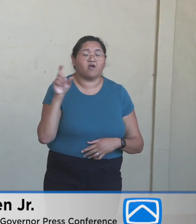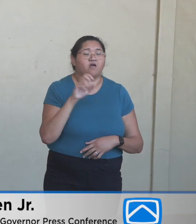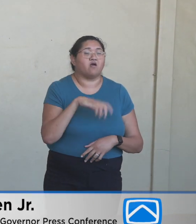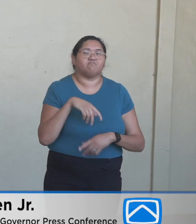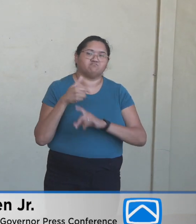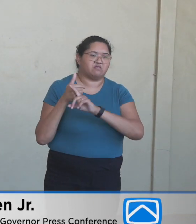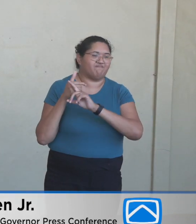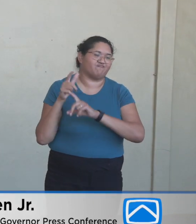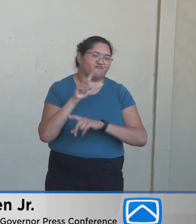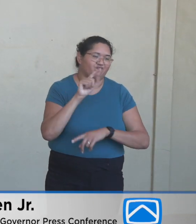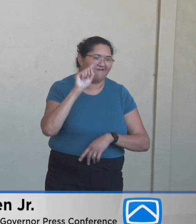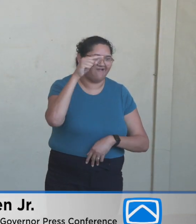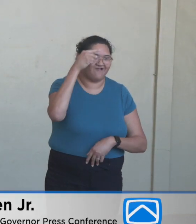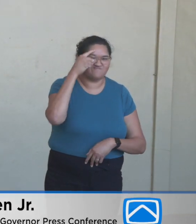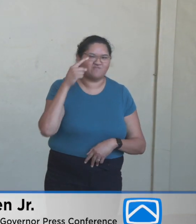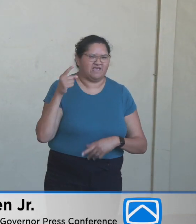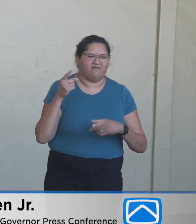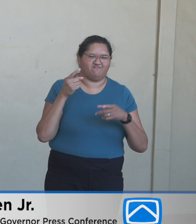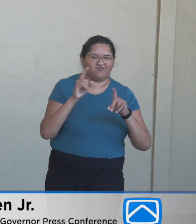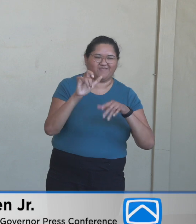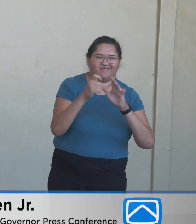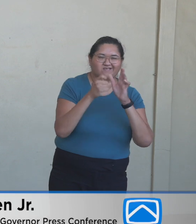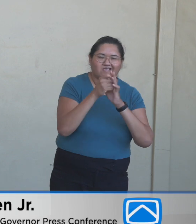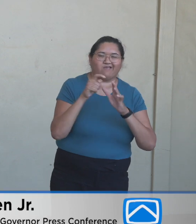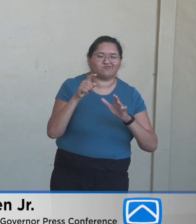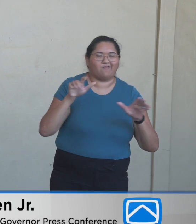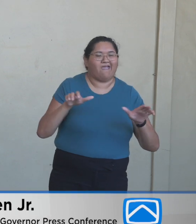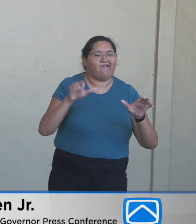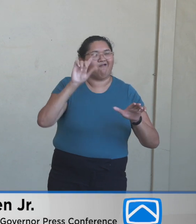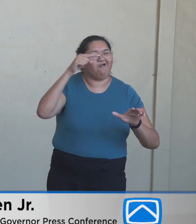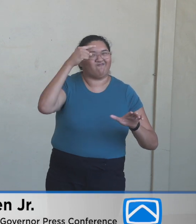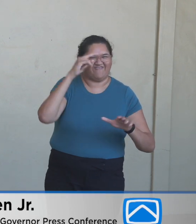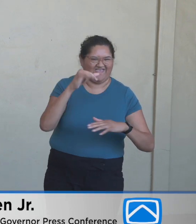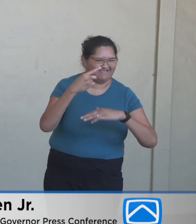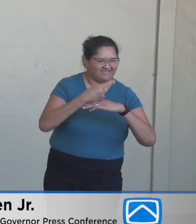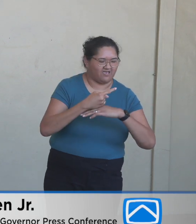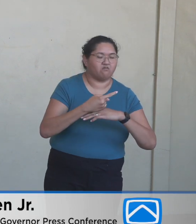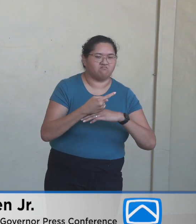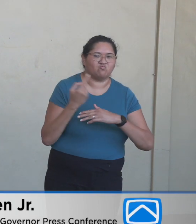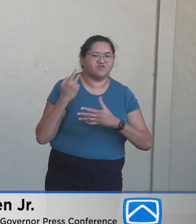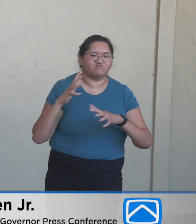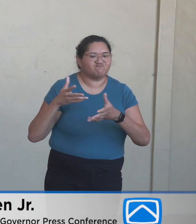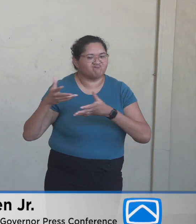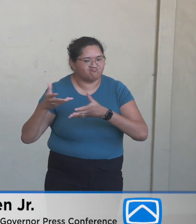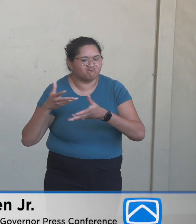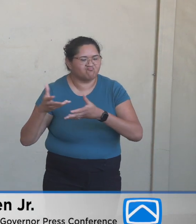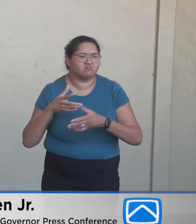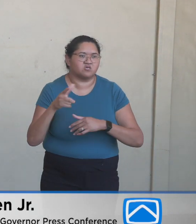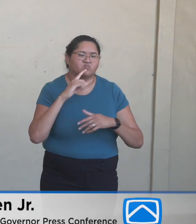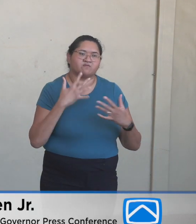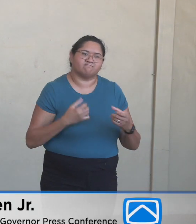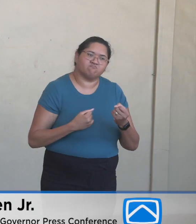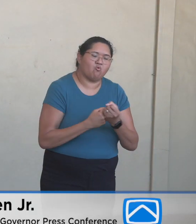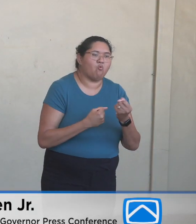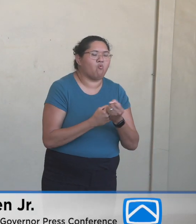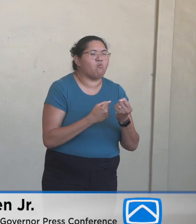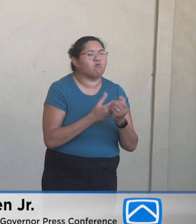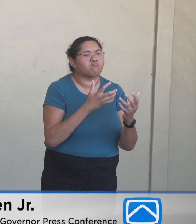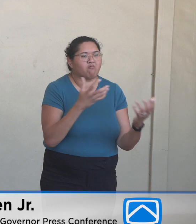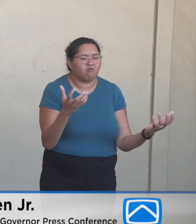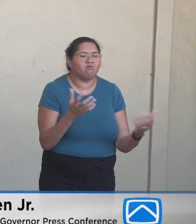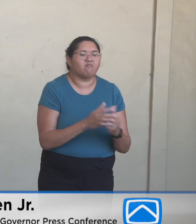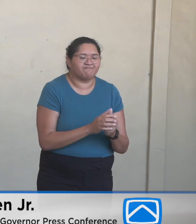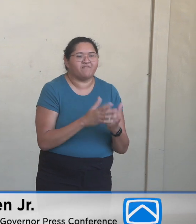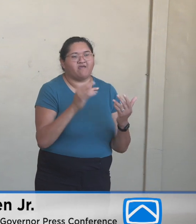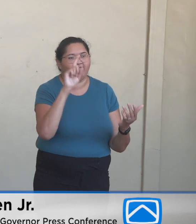lieutenant governor, of course, was acting governor on the day of the 8th, and she and I spoke quite a bit. She sent a lot of support our way, and